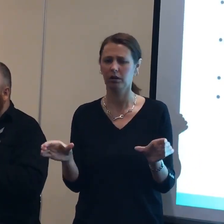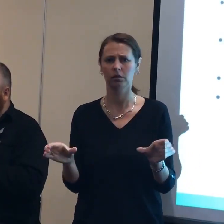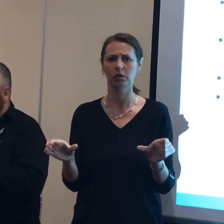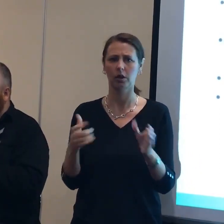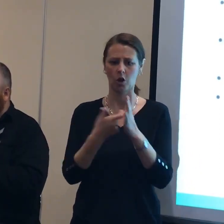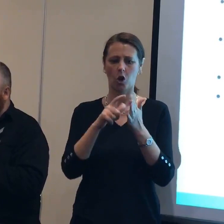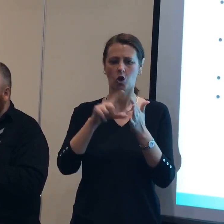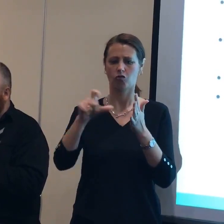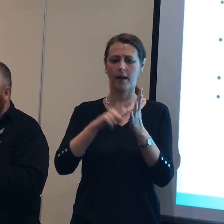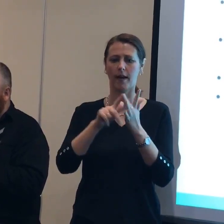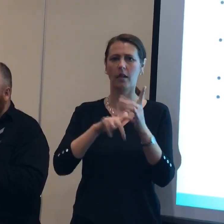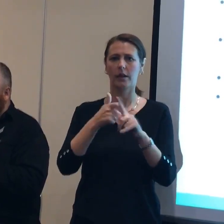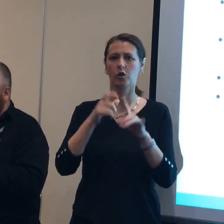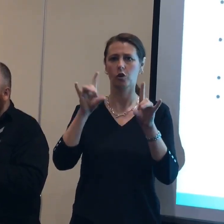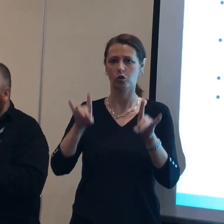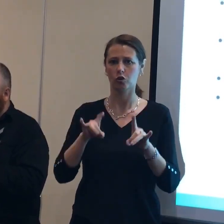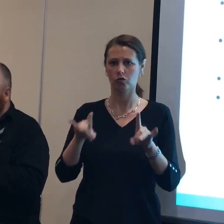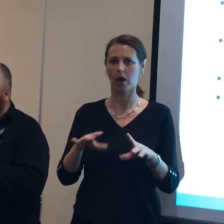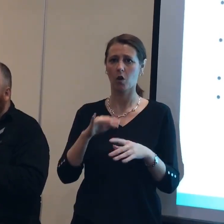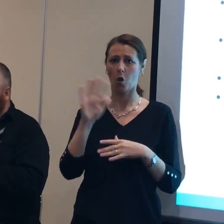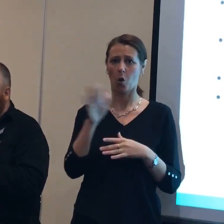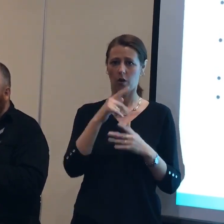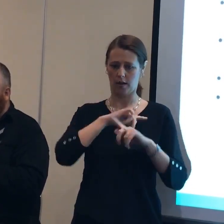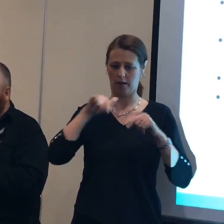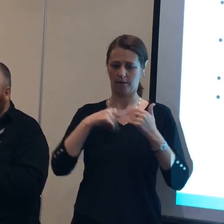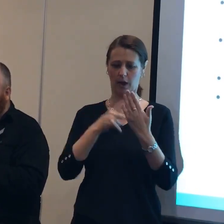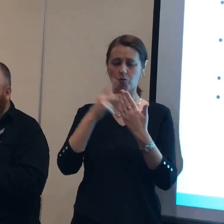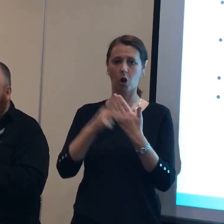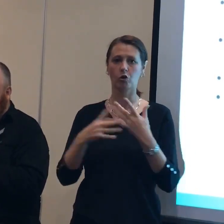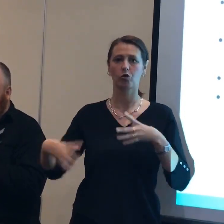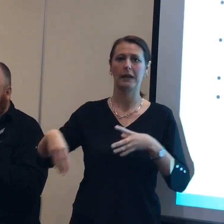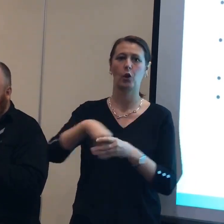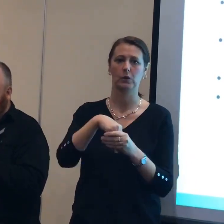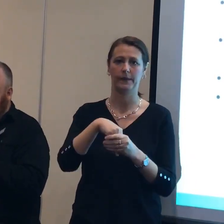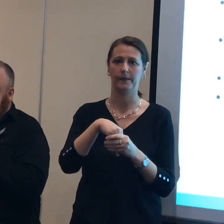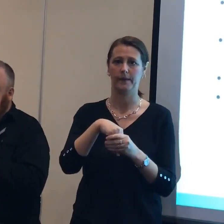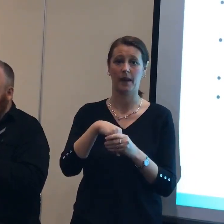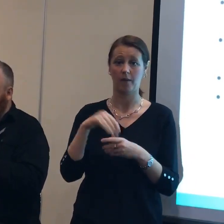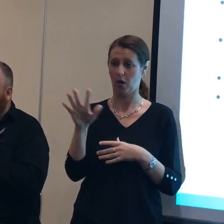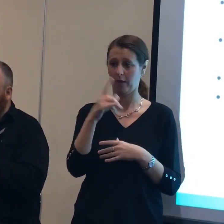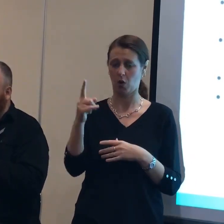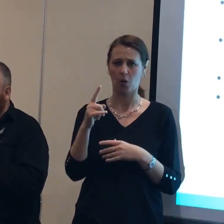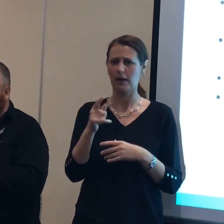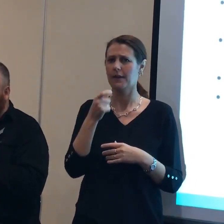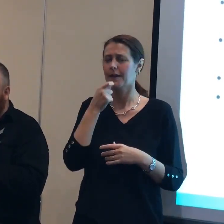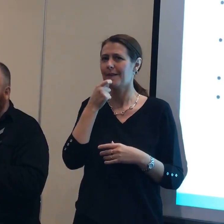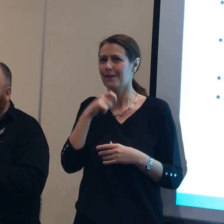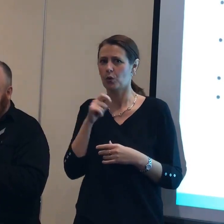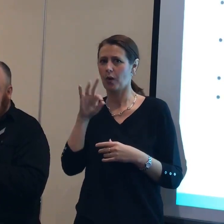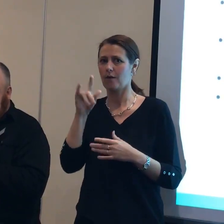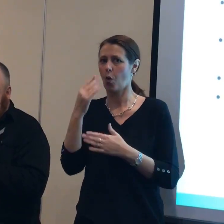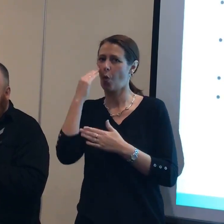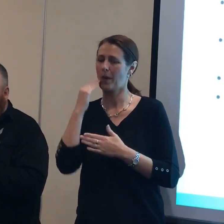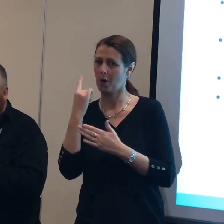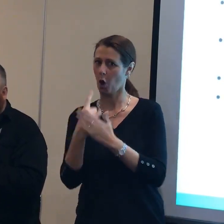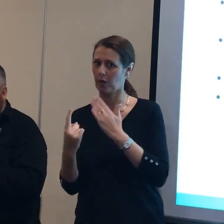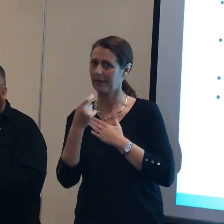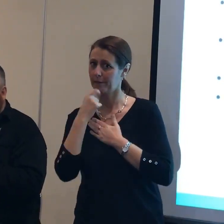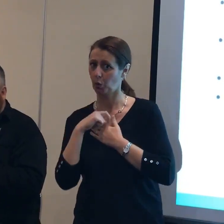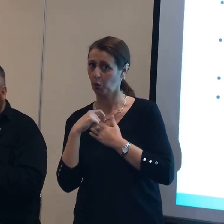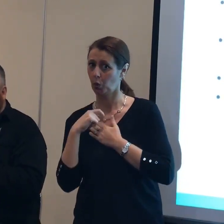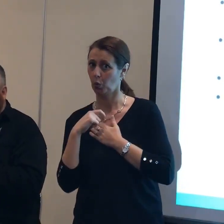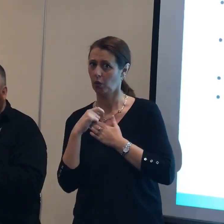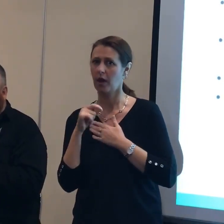Reclink Australia, all of our programs are inclusive for everyone, apart from a few that are for women only, and